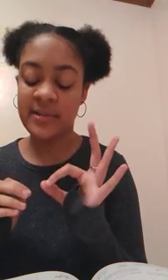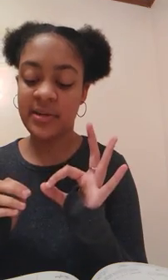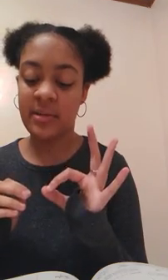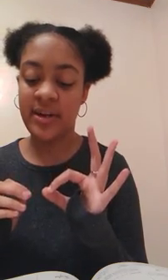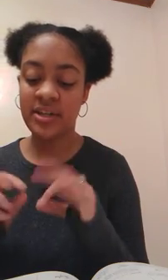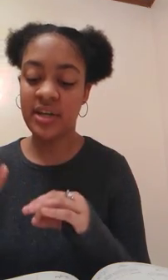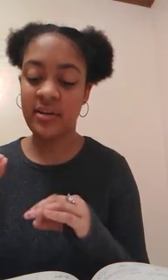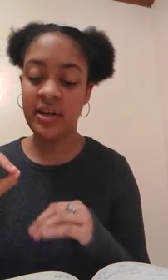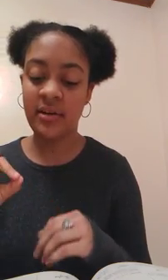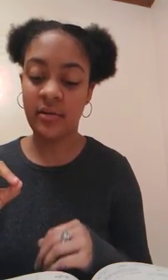grasping an imaginary needle